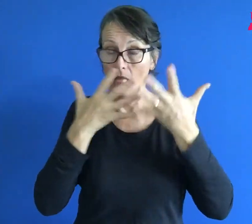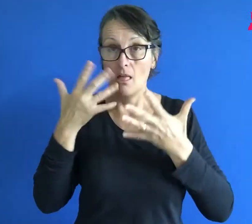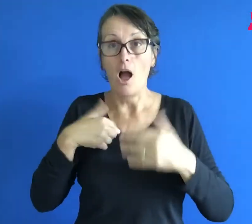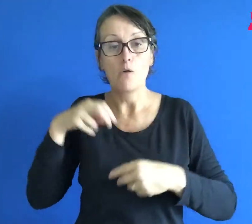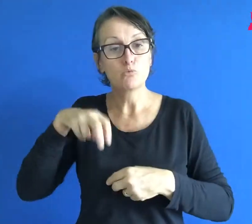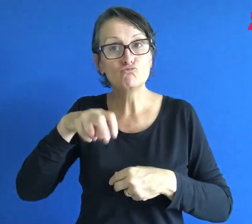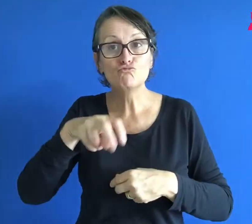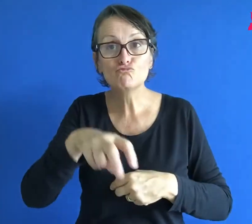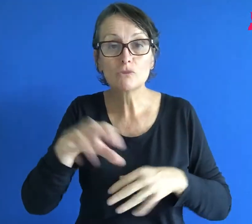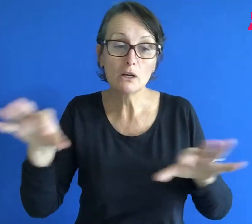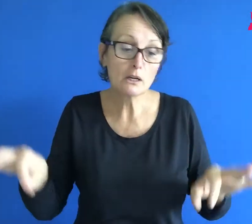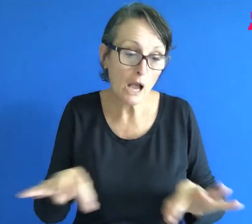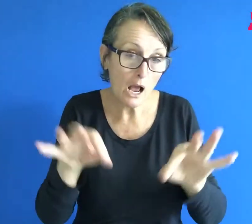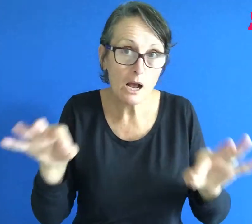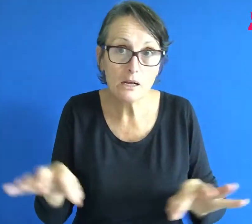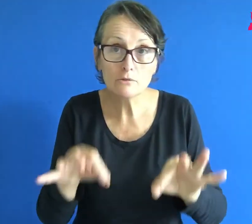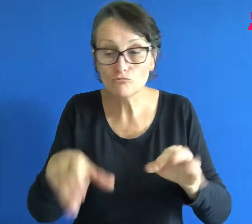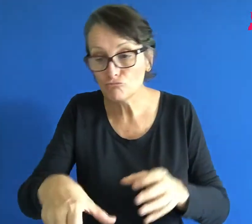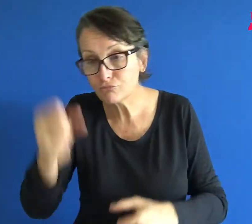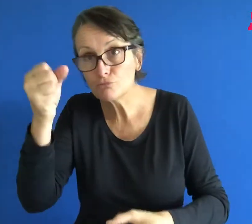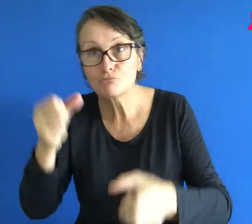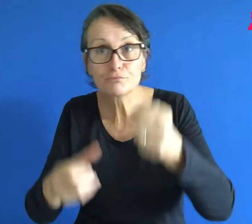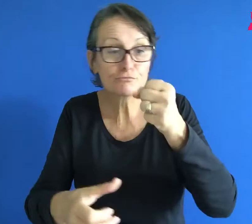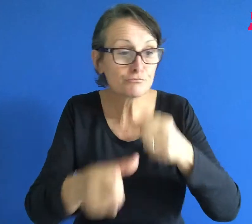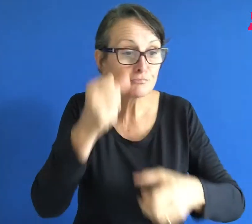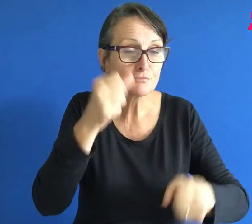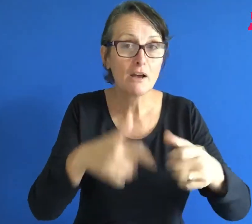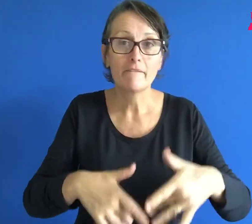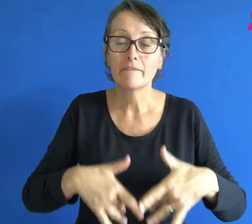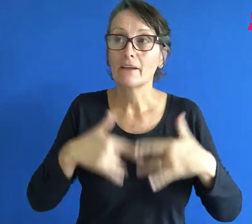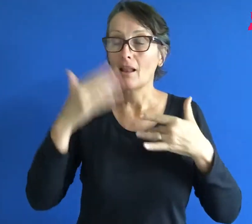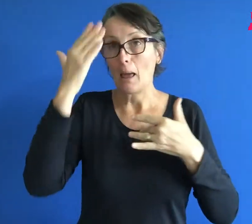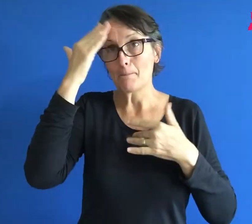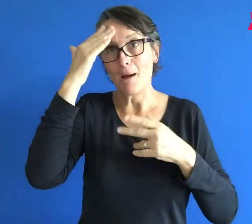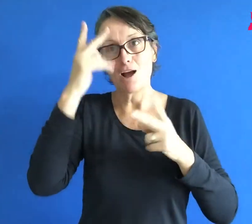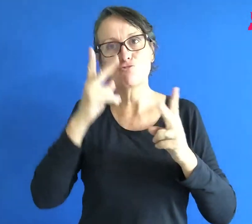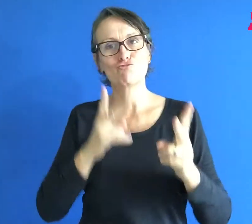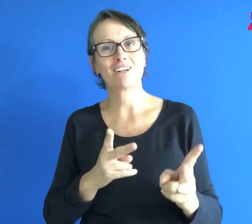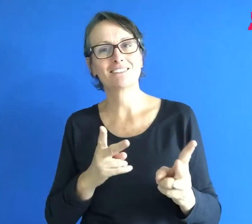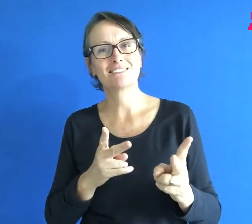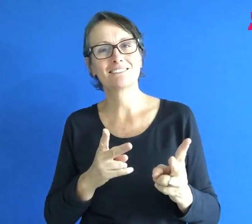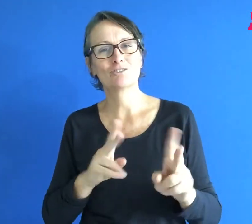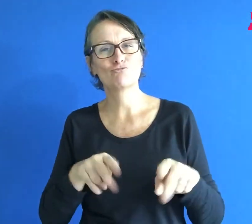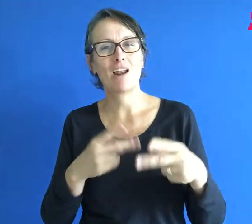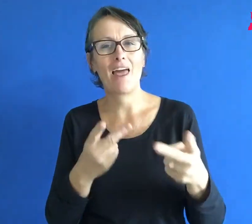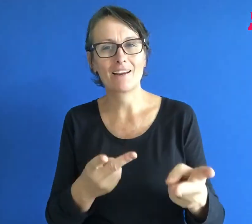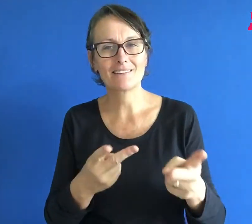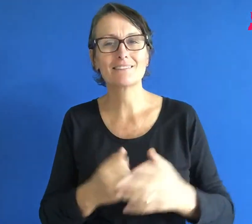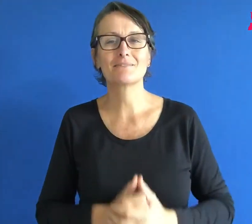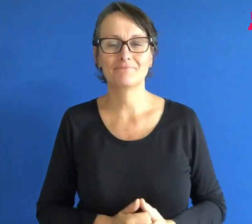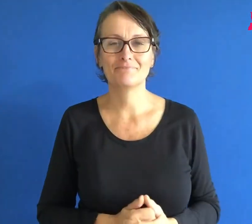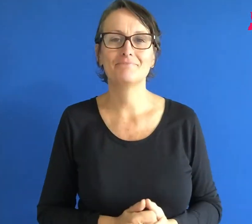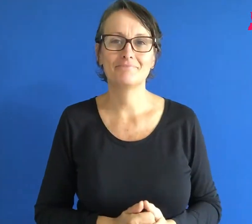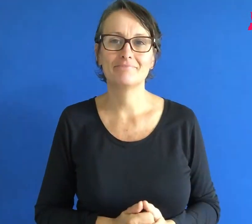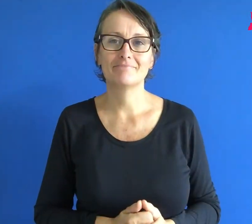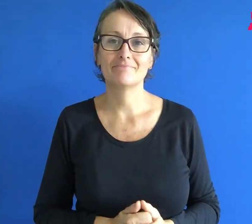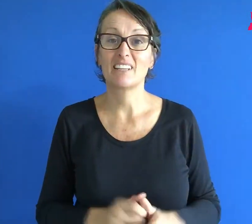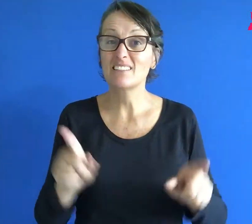down to the plot and come away feeling very rested. Same thing with tinkering on a motorcycle,